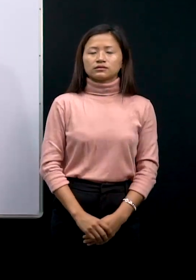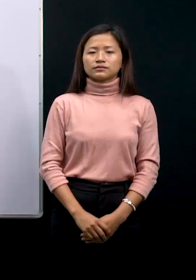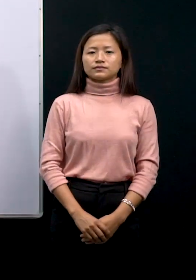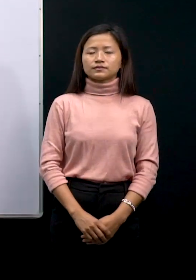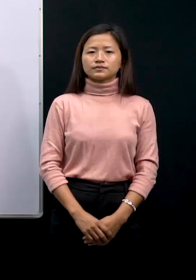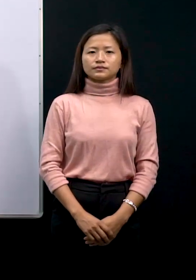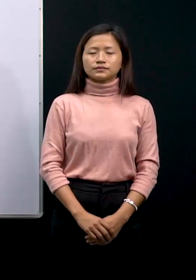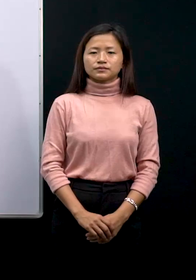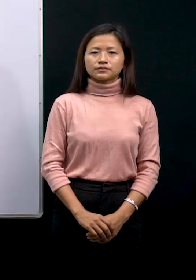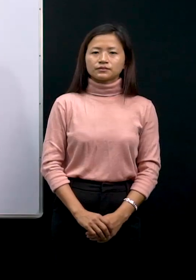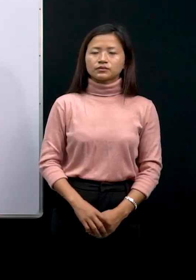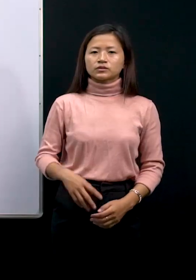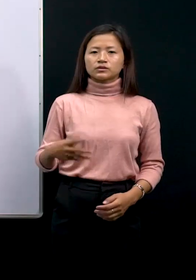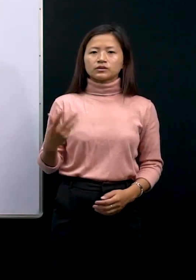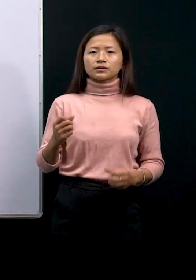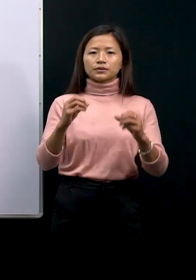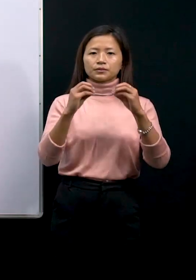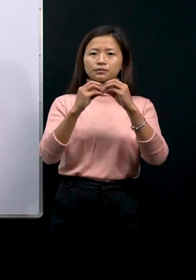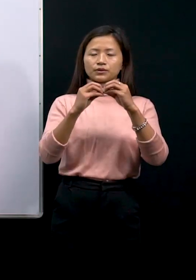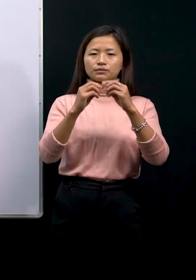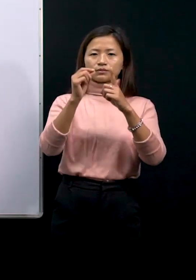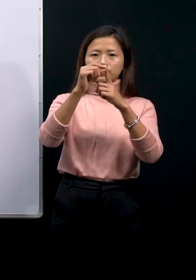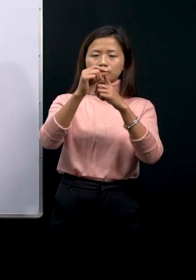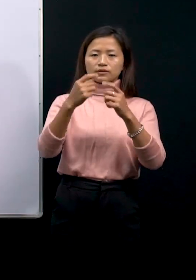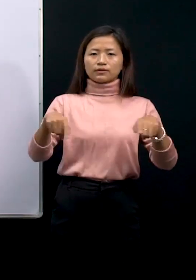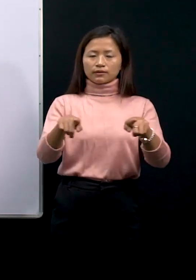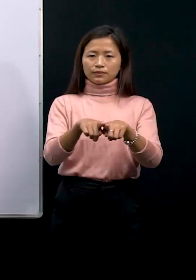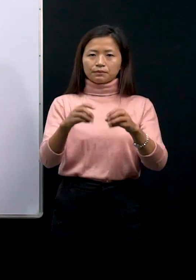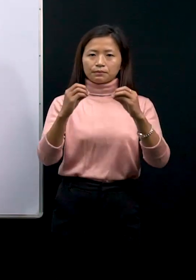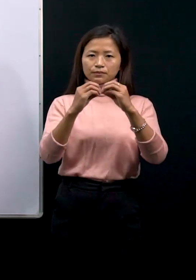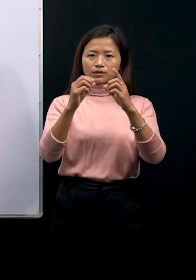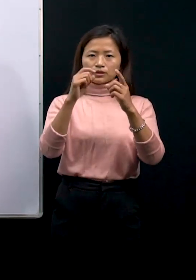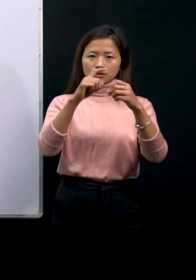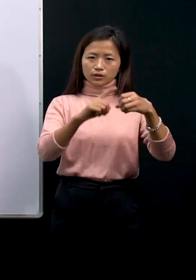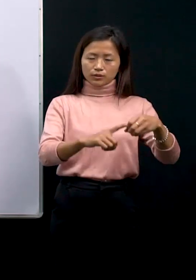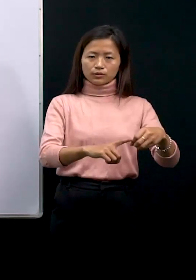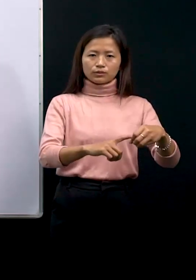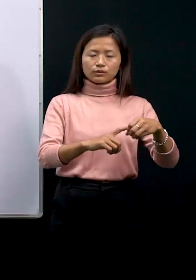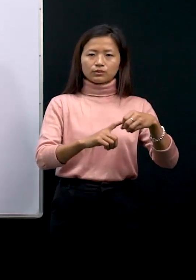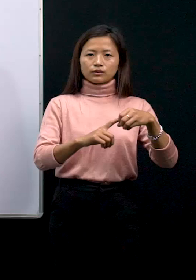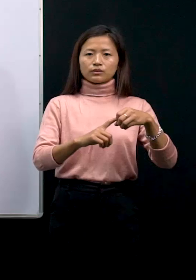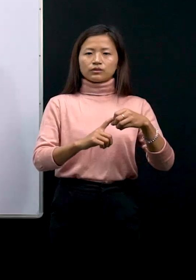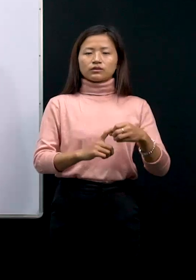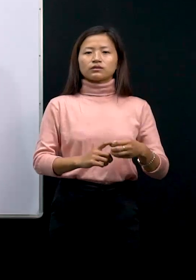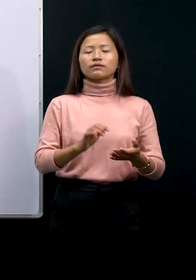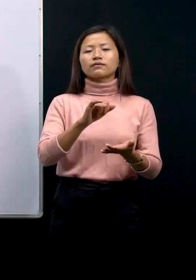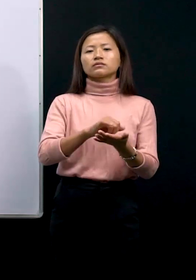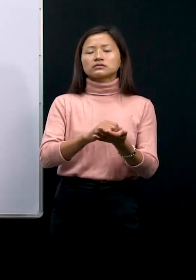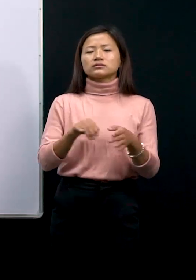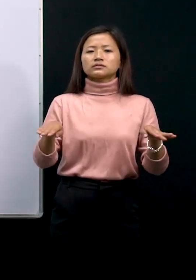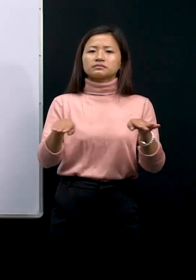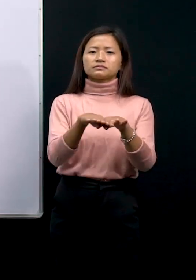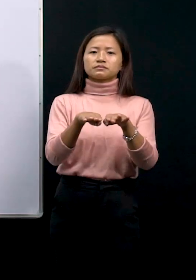equal because it is a tangent. What about BP and PQ? BP and PQ, that are also equal, right?